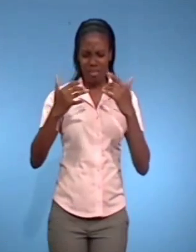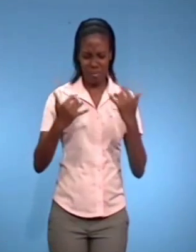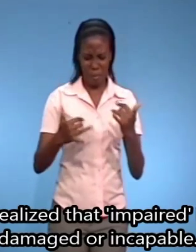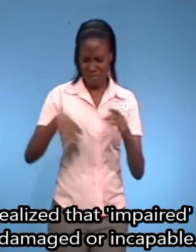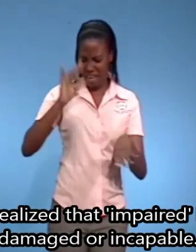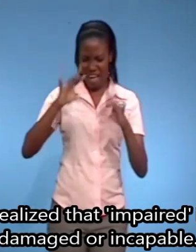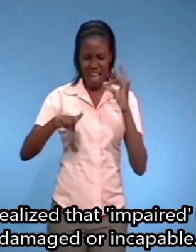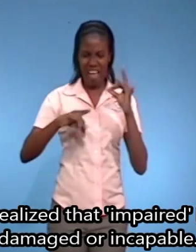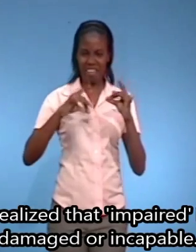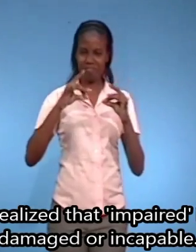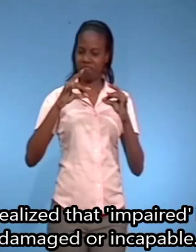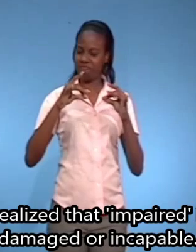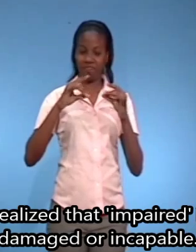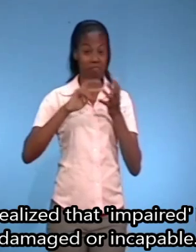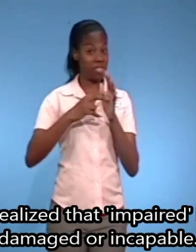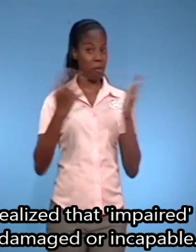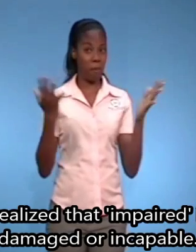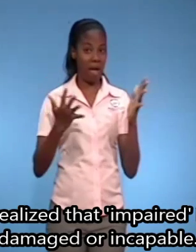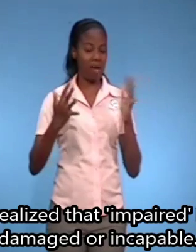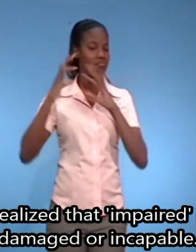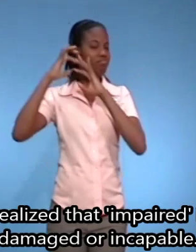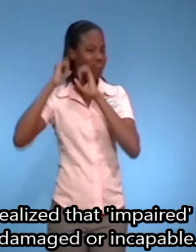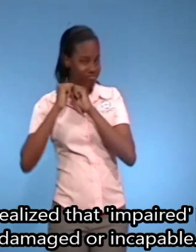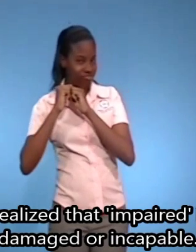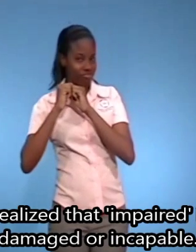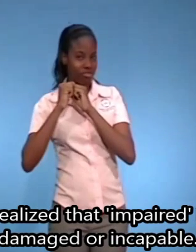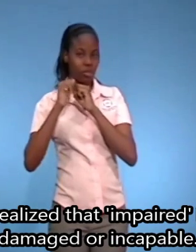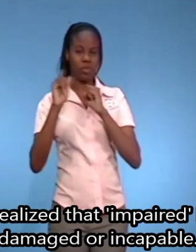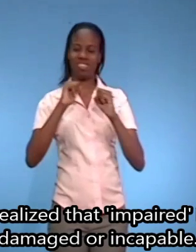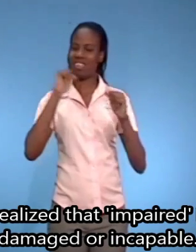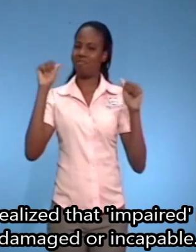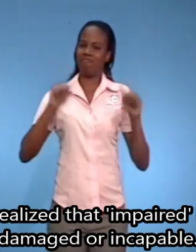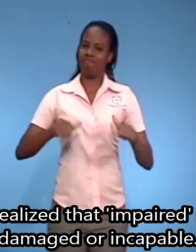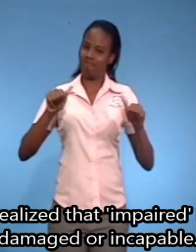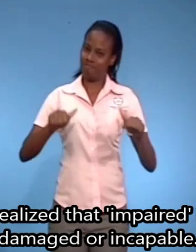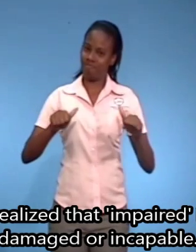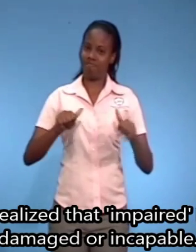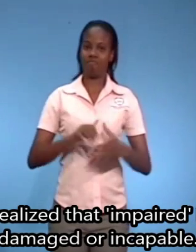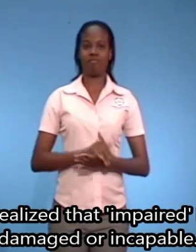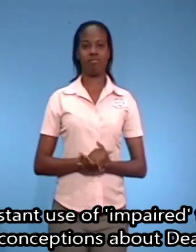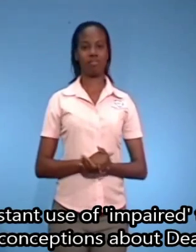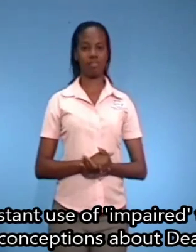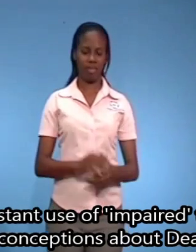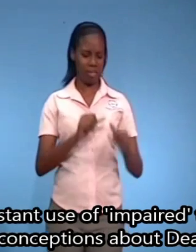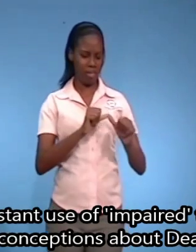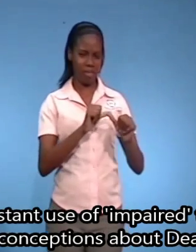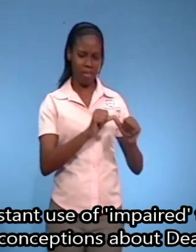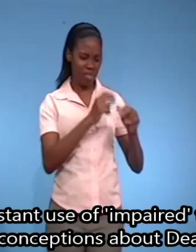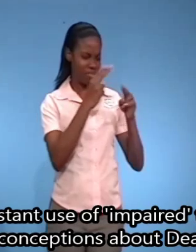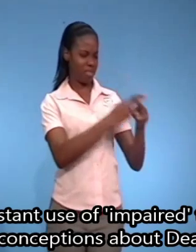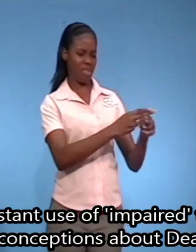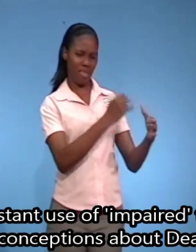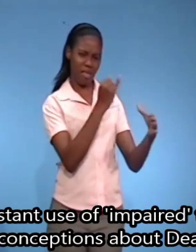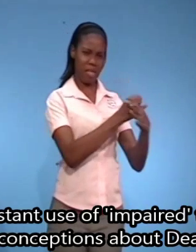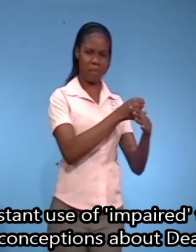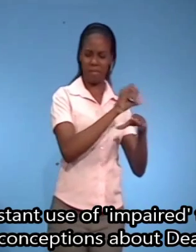was realized that impaired implies damaged or incapable. The constant use of impaired tends to